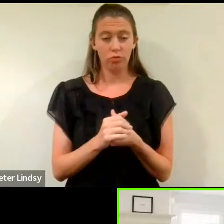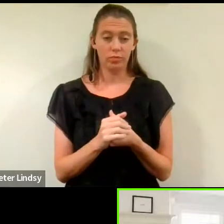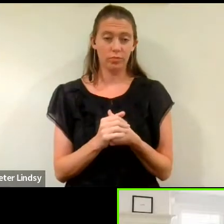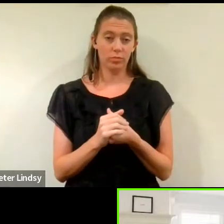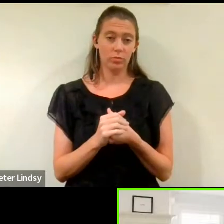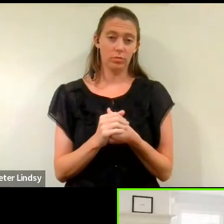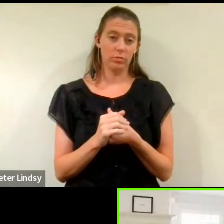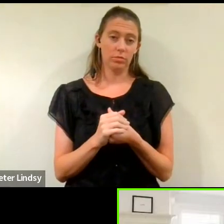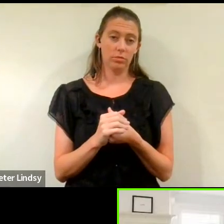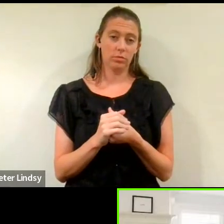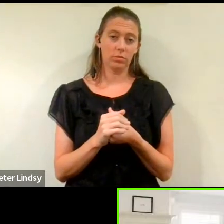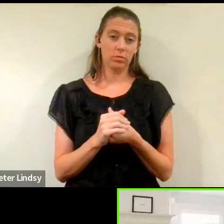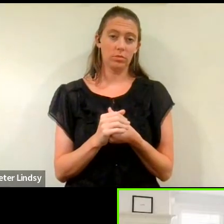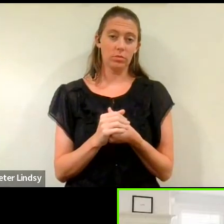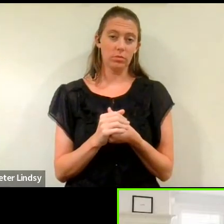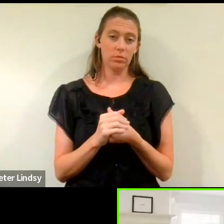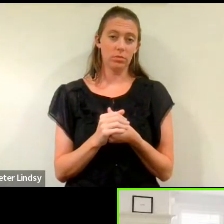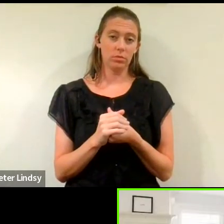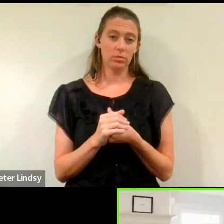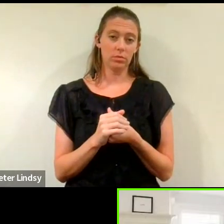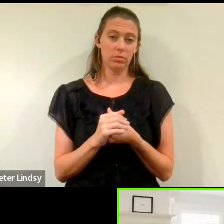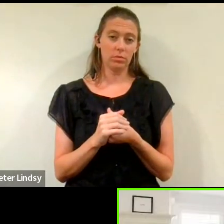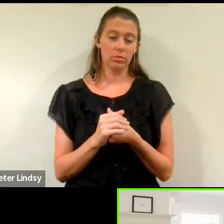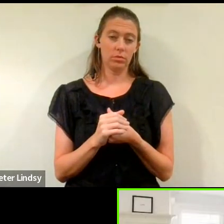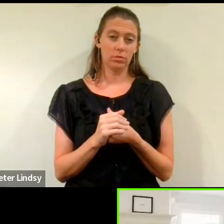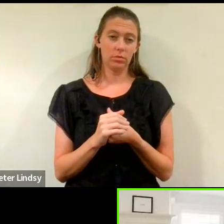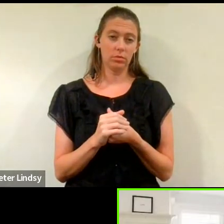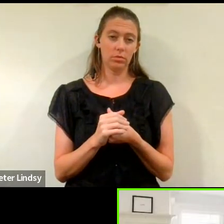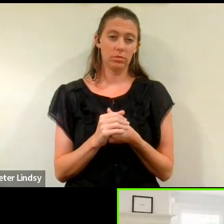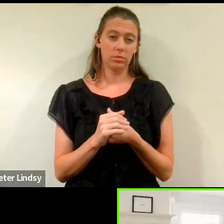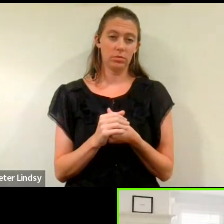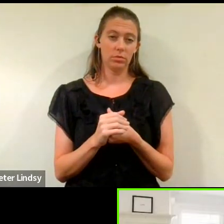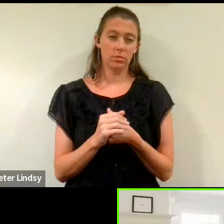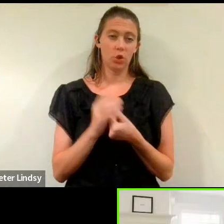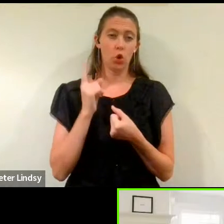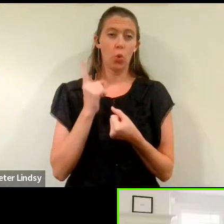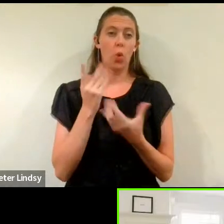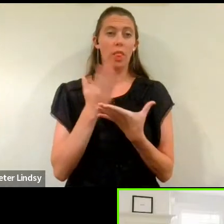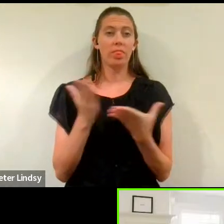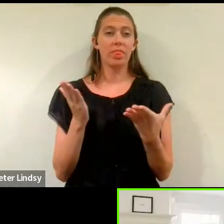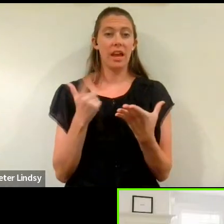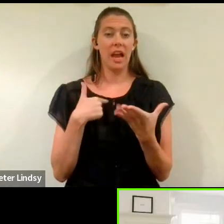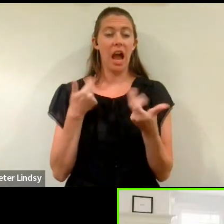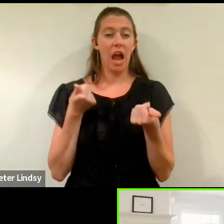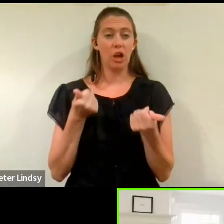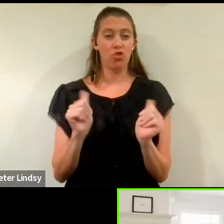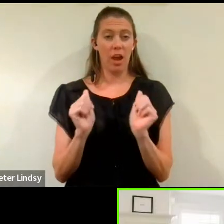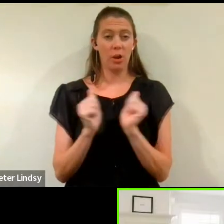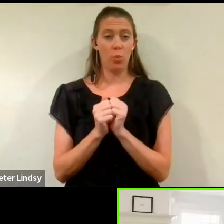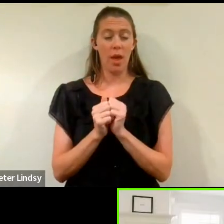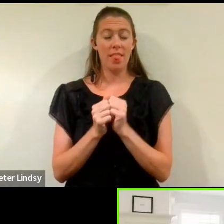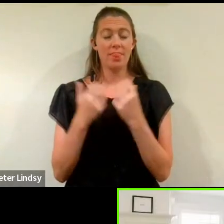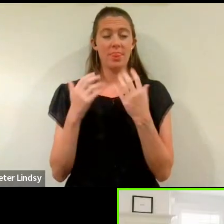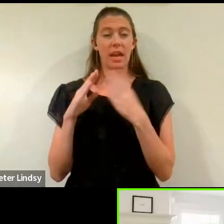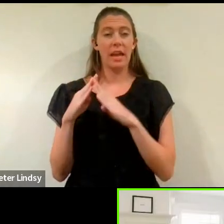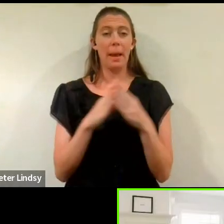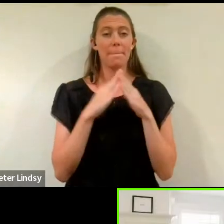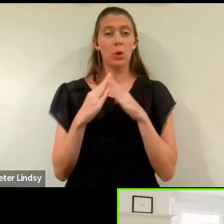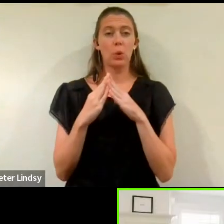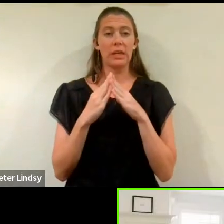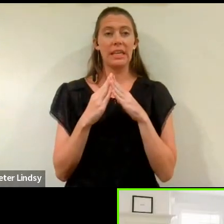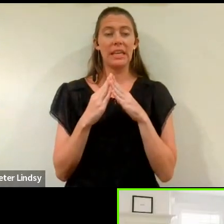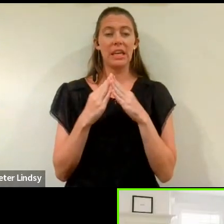one of the things that I tried with the Community Resilience Partners is really boiling down some of the talking points